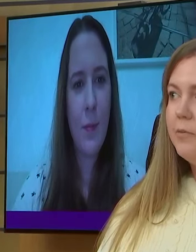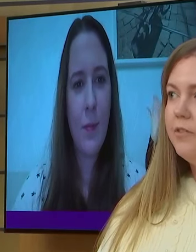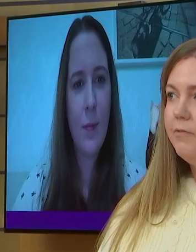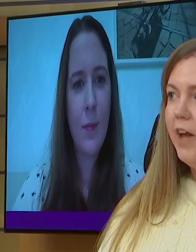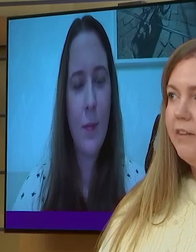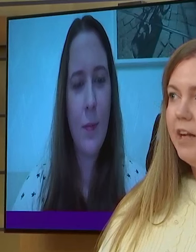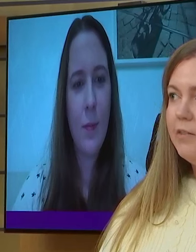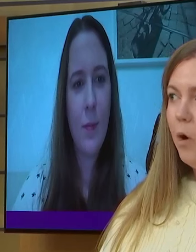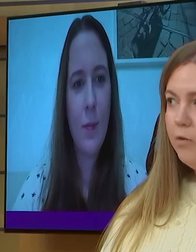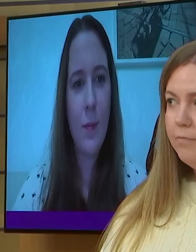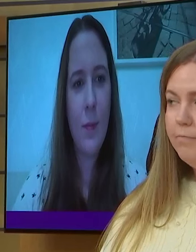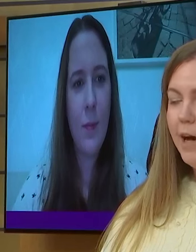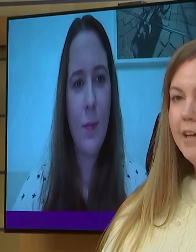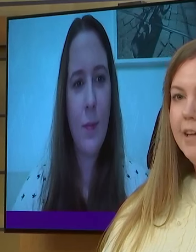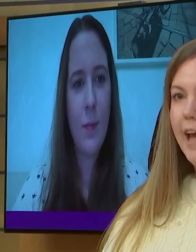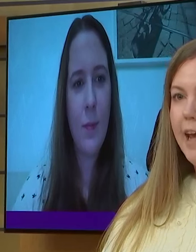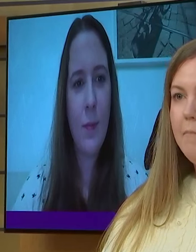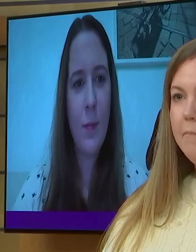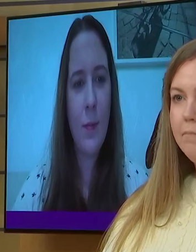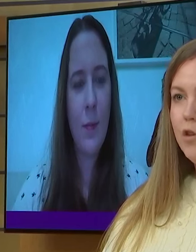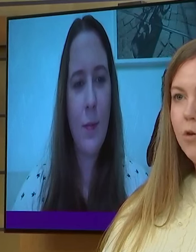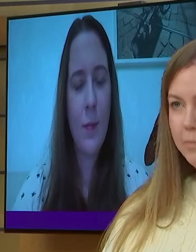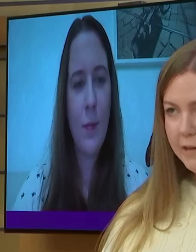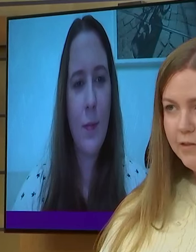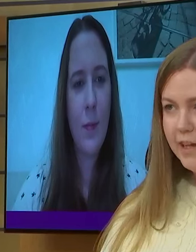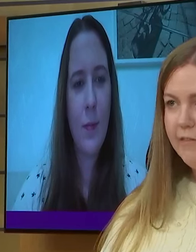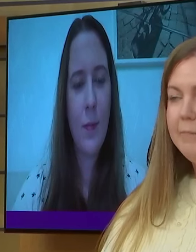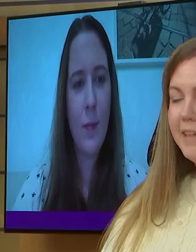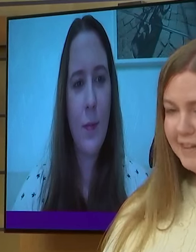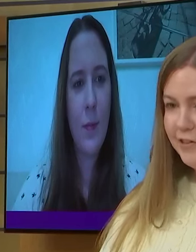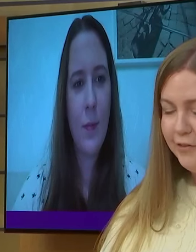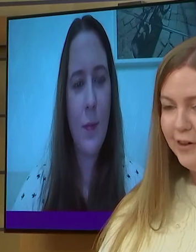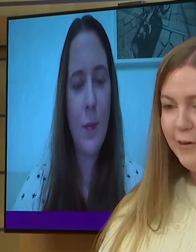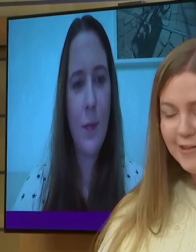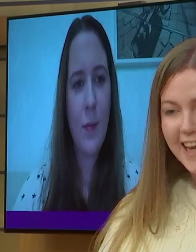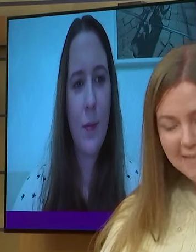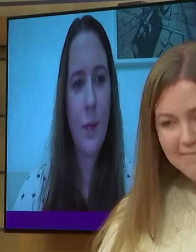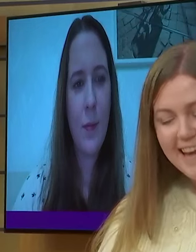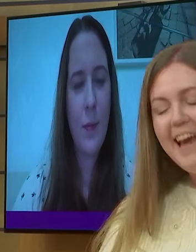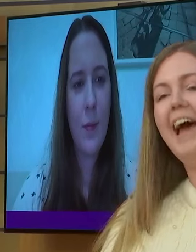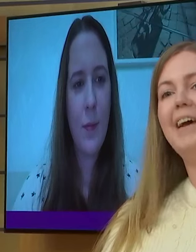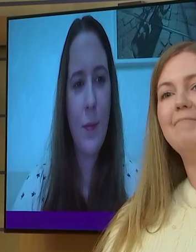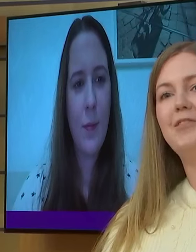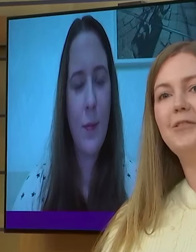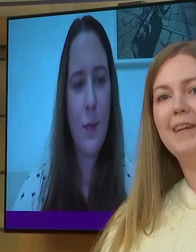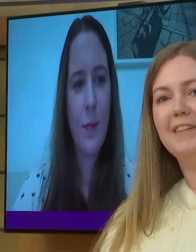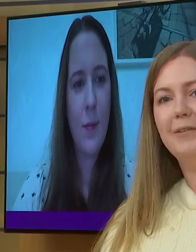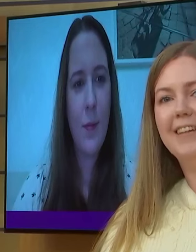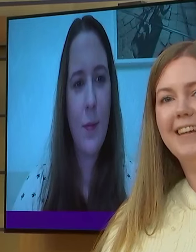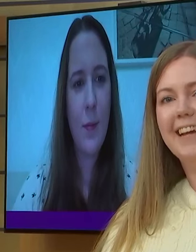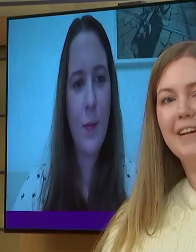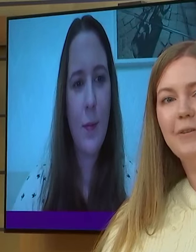since I was very, very small. My mum talked me out of it, having been a teacher for a long time, told